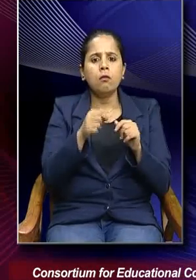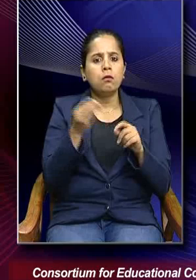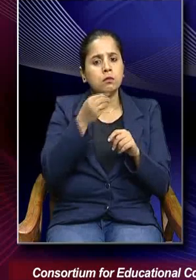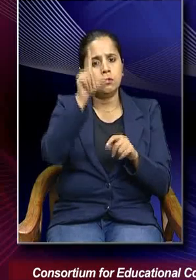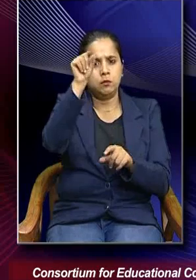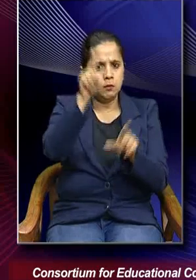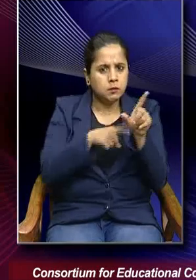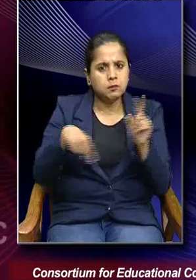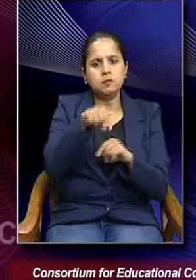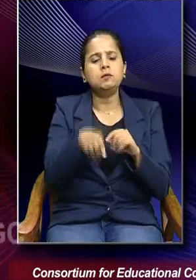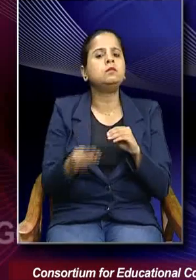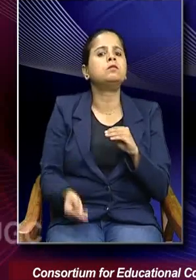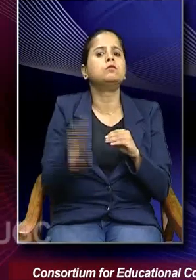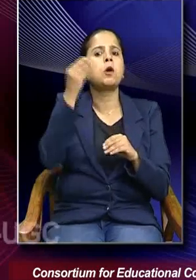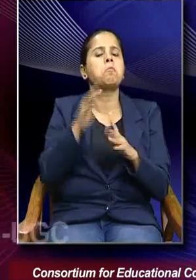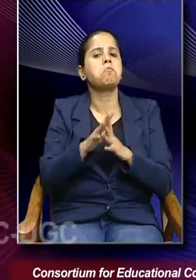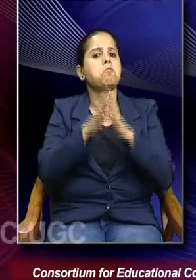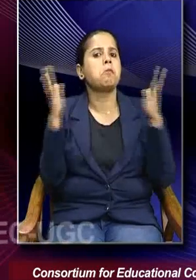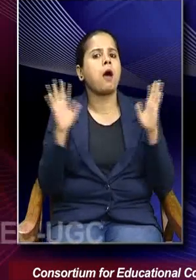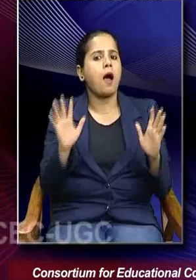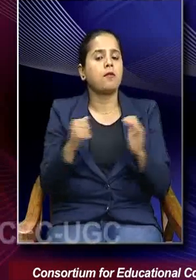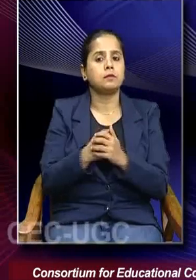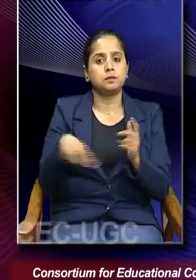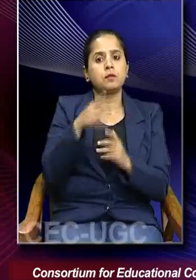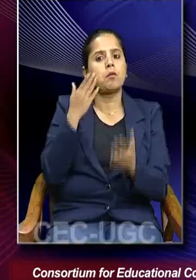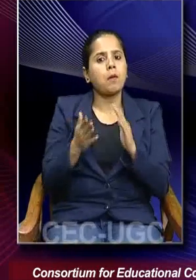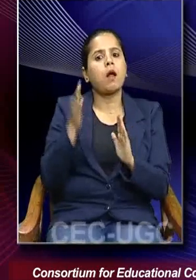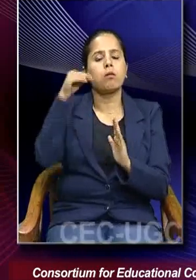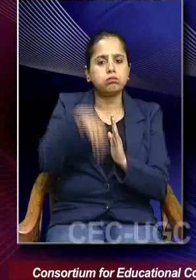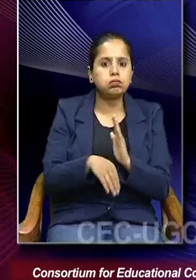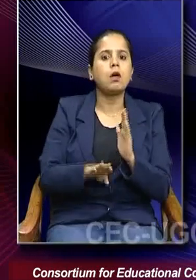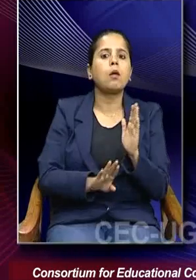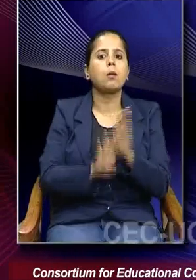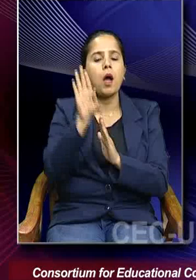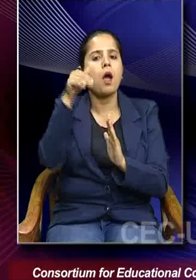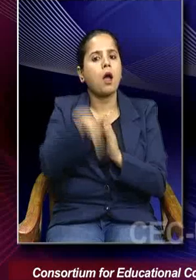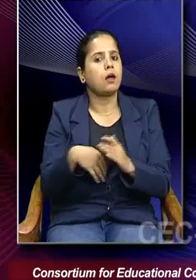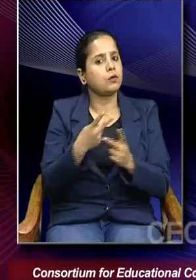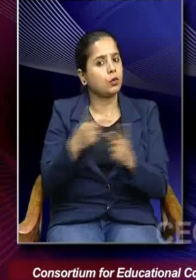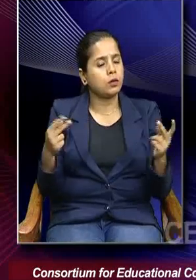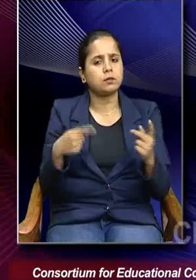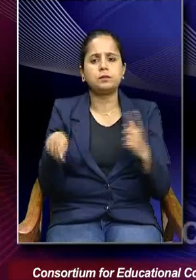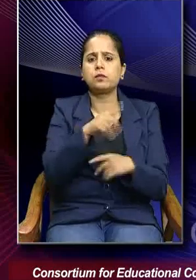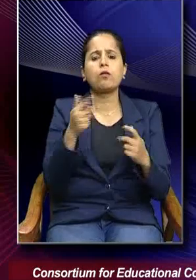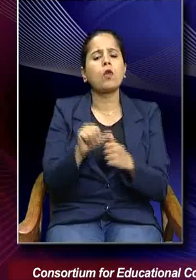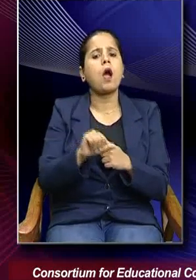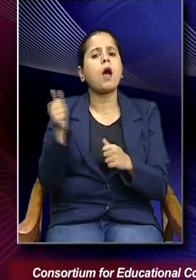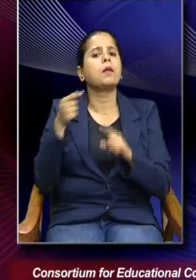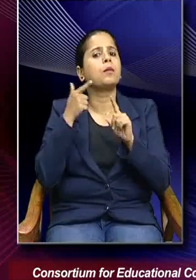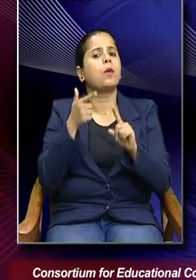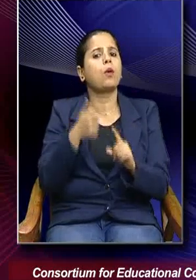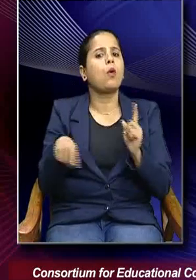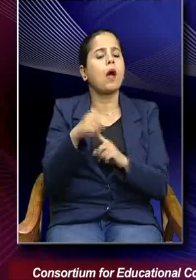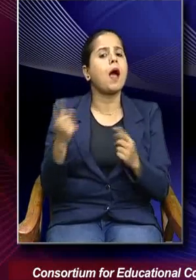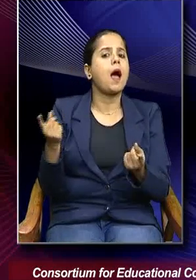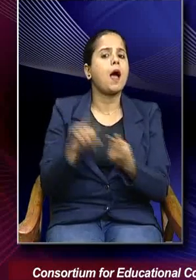it increased very drastically, and then it might be declining, again there is an increase. So, what are the factors that causing